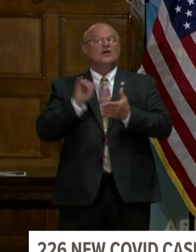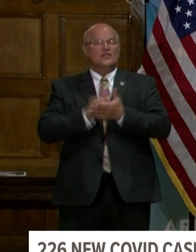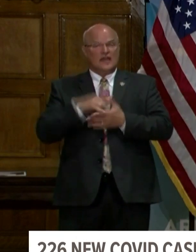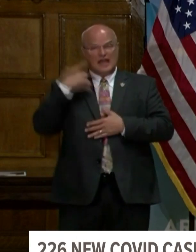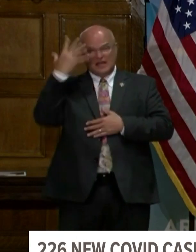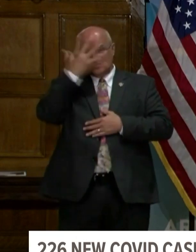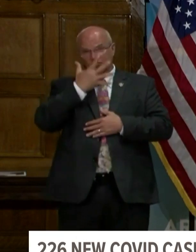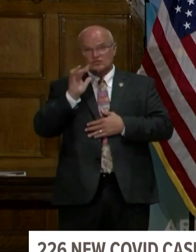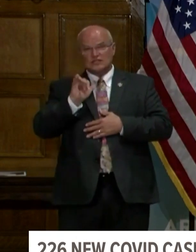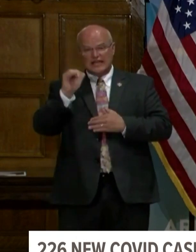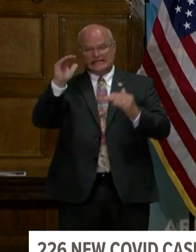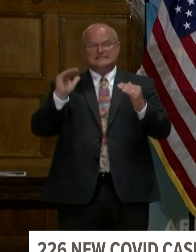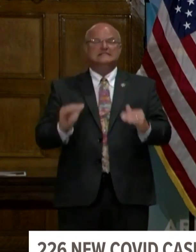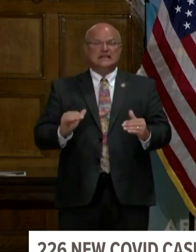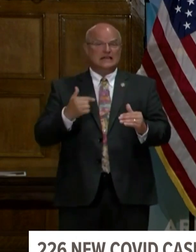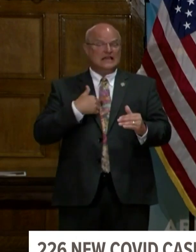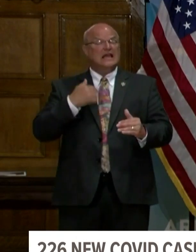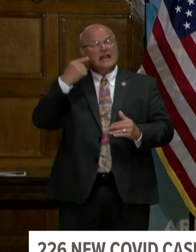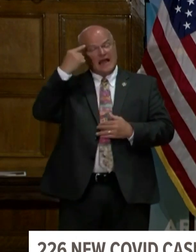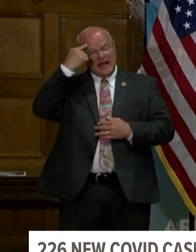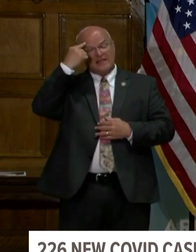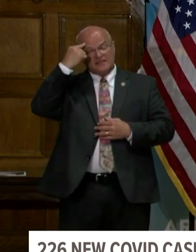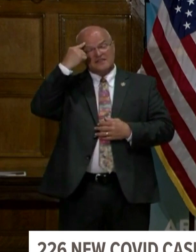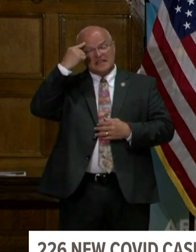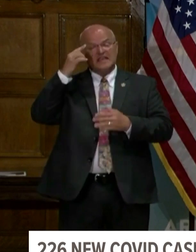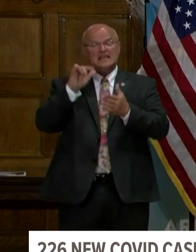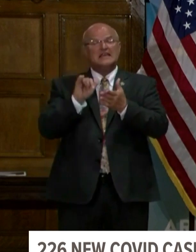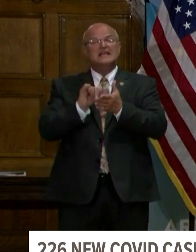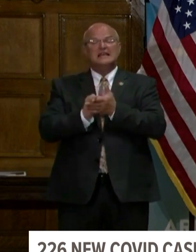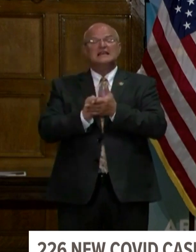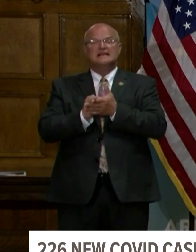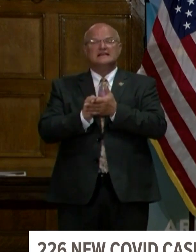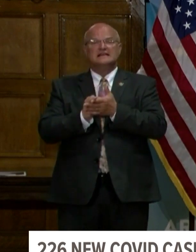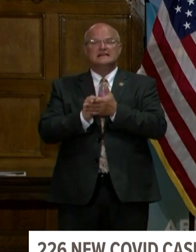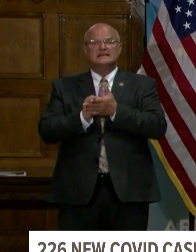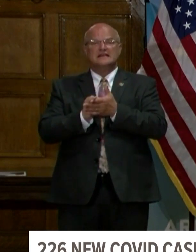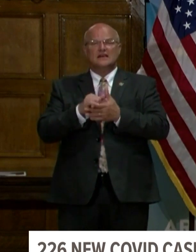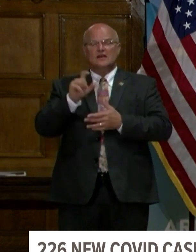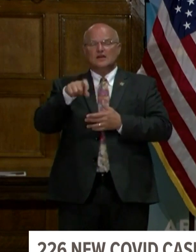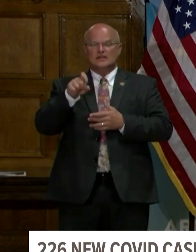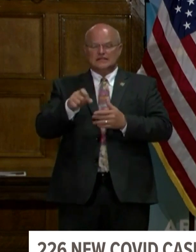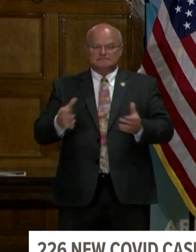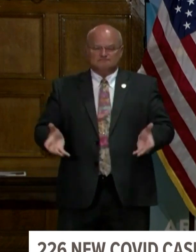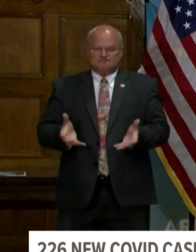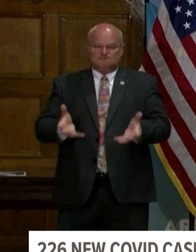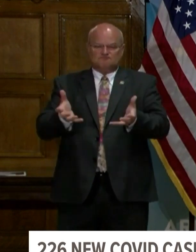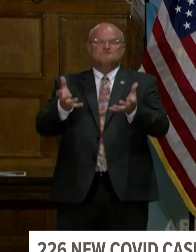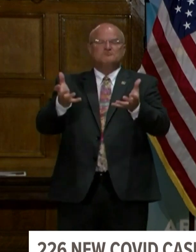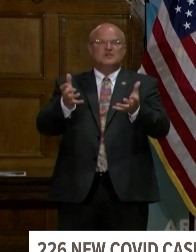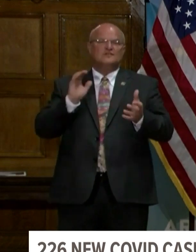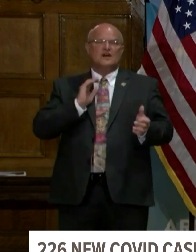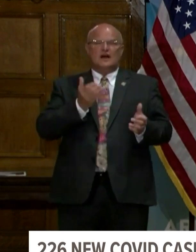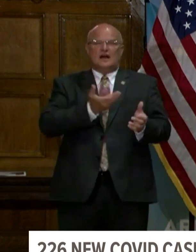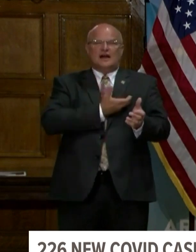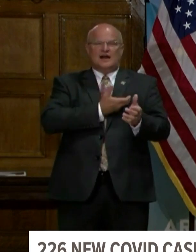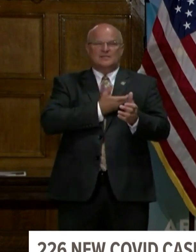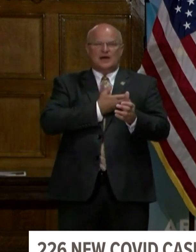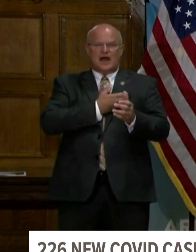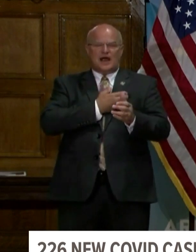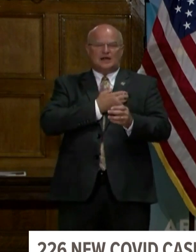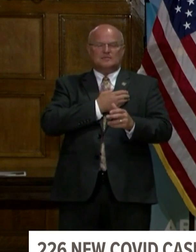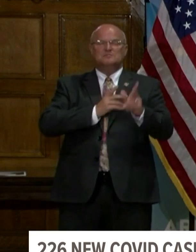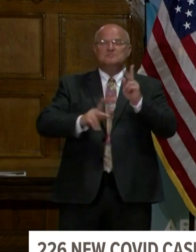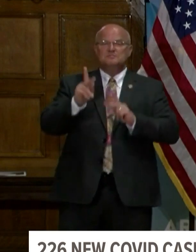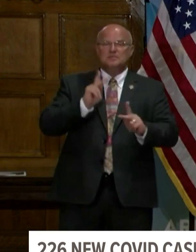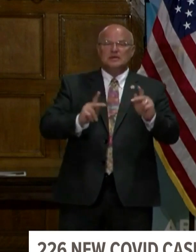that looks to me like it's down, and I do think that we need to beef up our